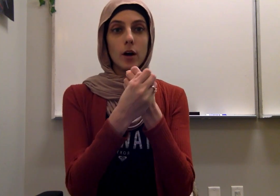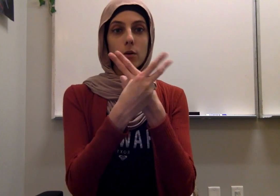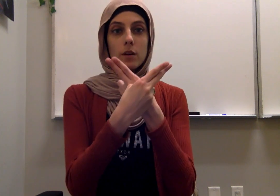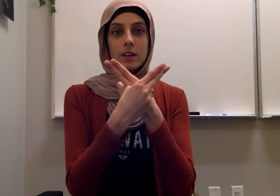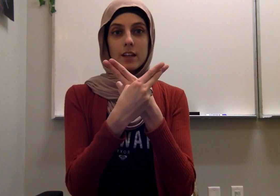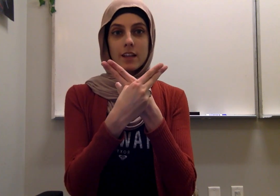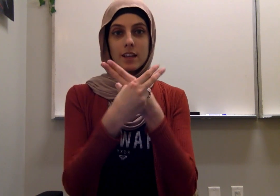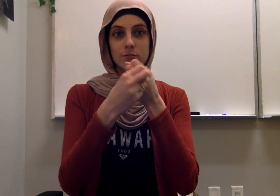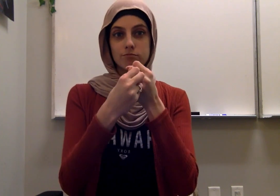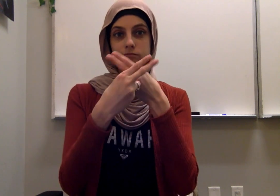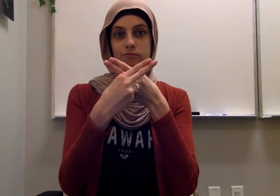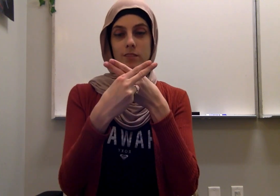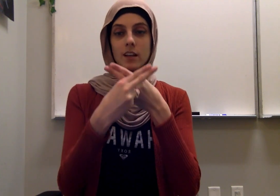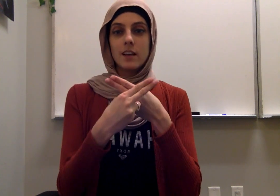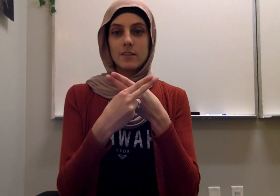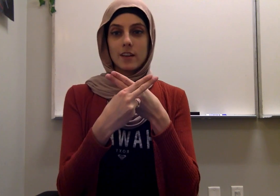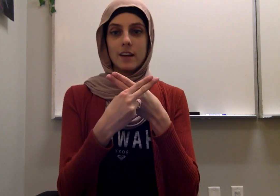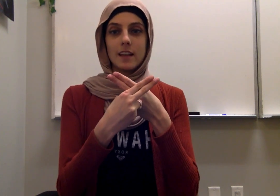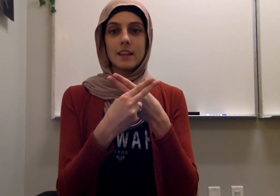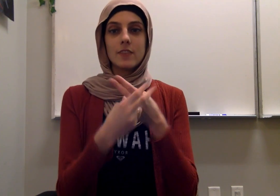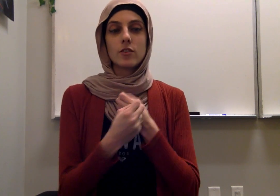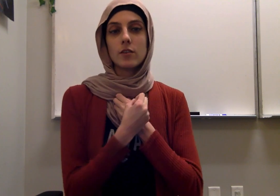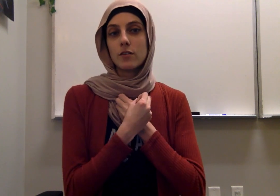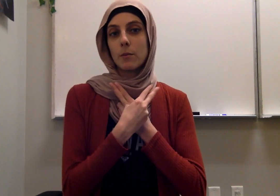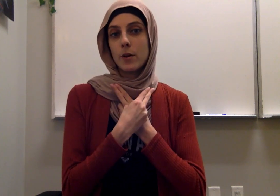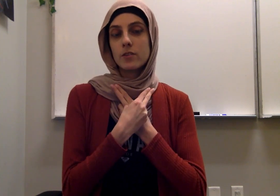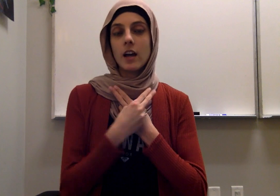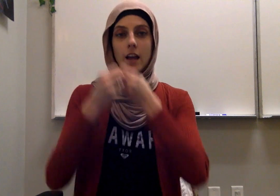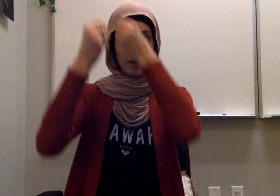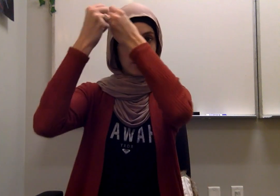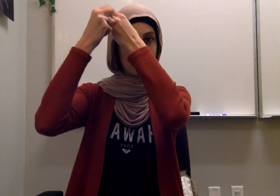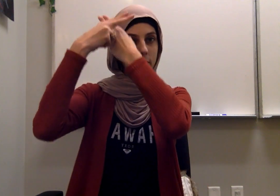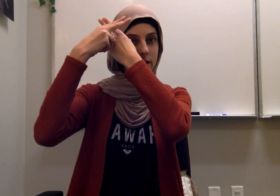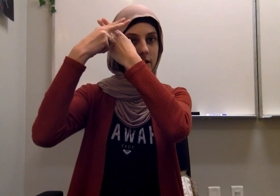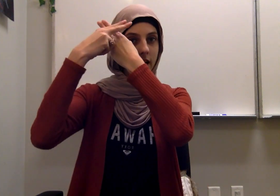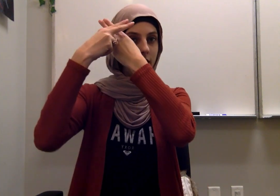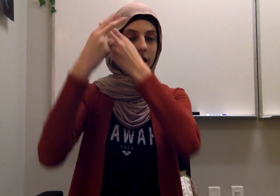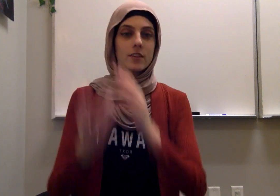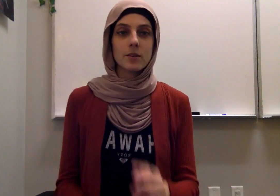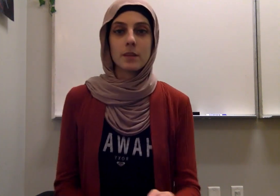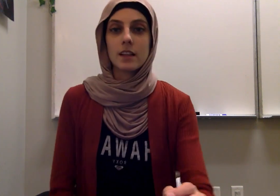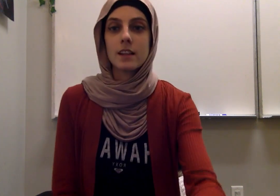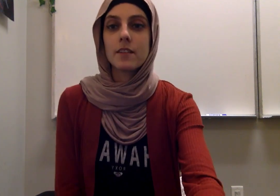Bow, okay, like this, so if you have a bow tie or a bow in your hair, something like that.